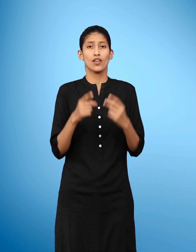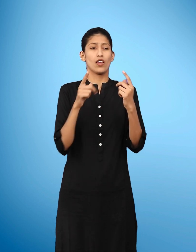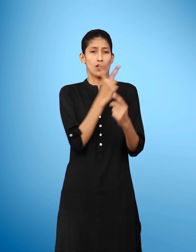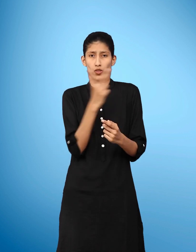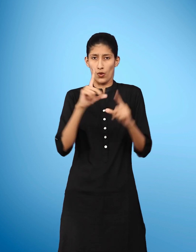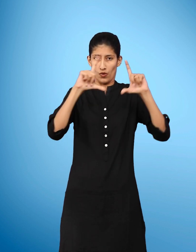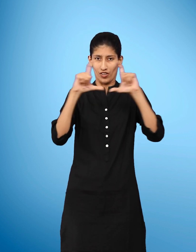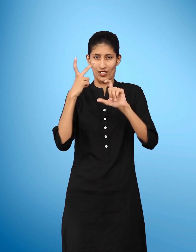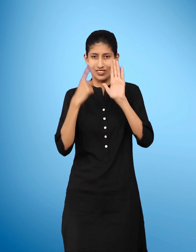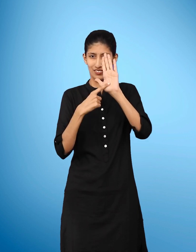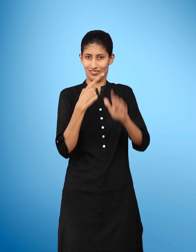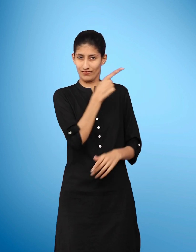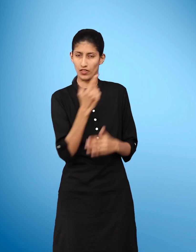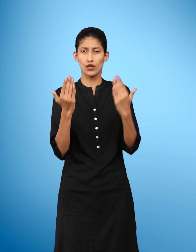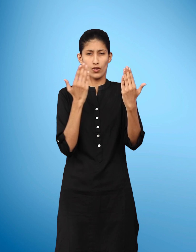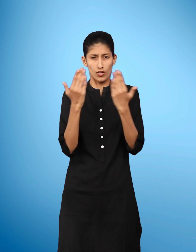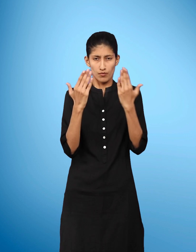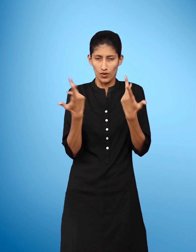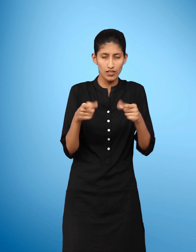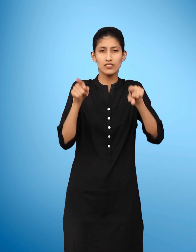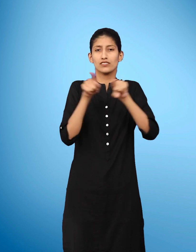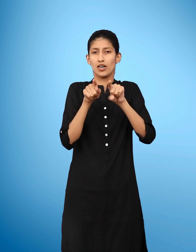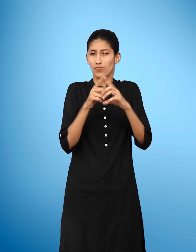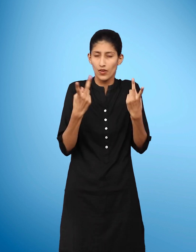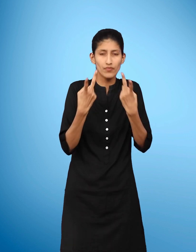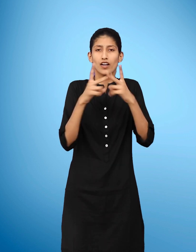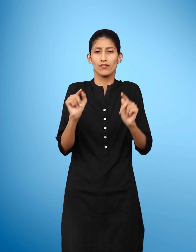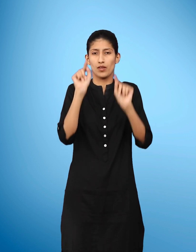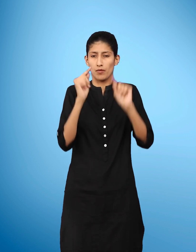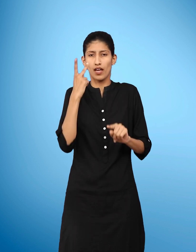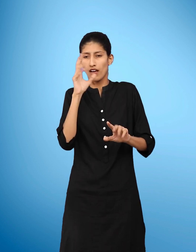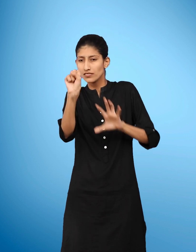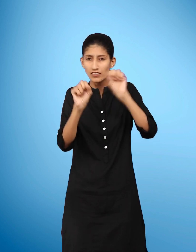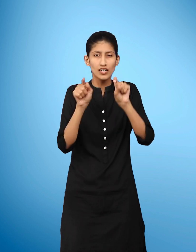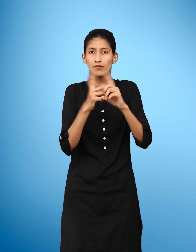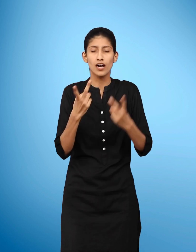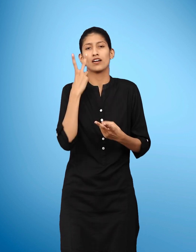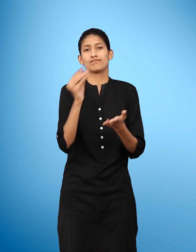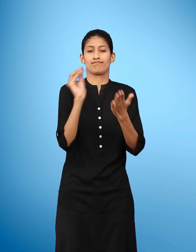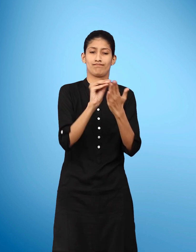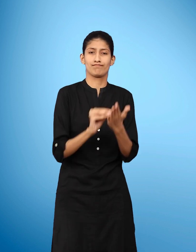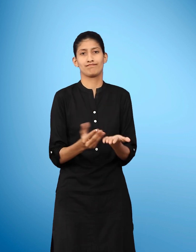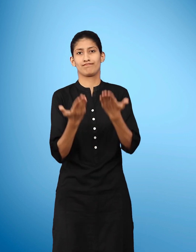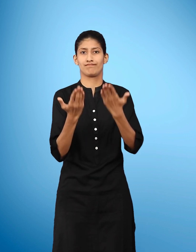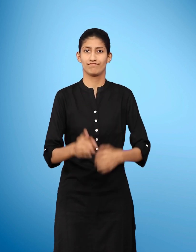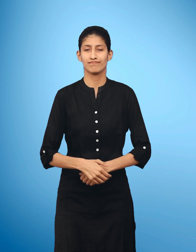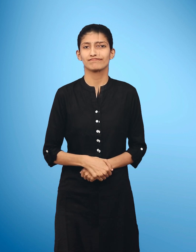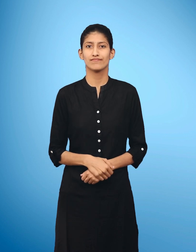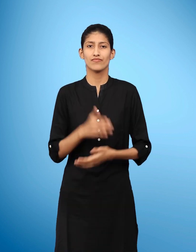from Takshashila is shown. Look at these and note the similarities and differences that you may find.